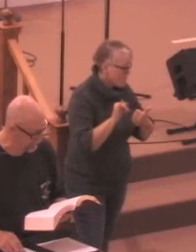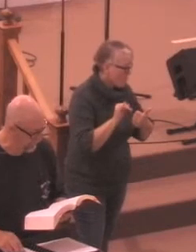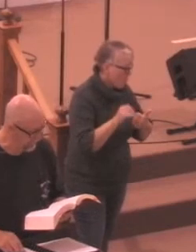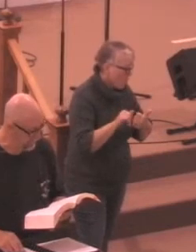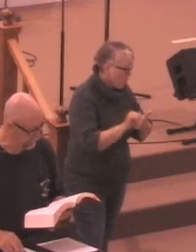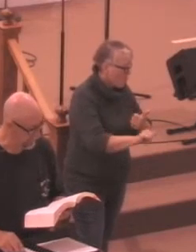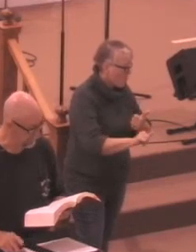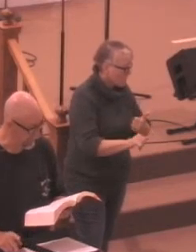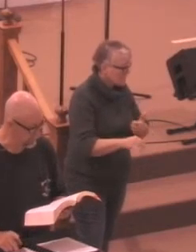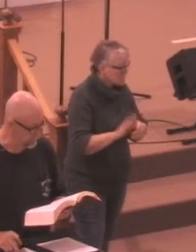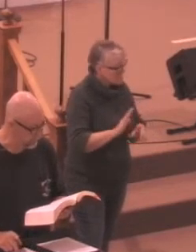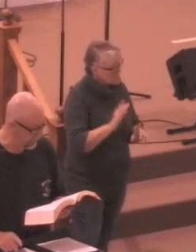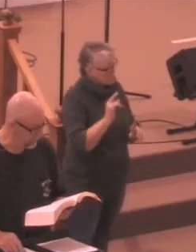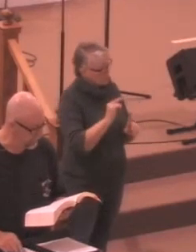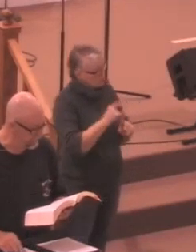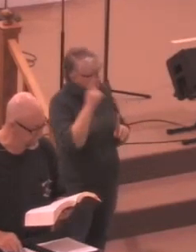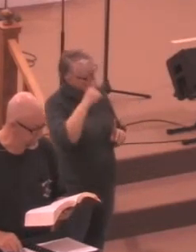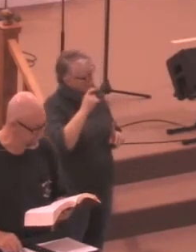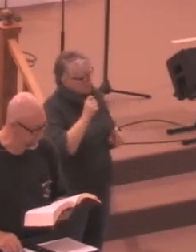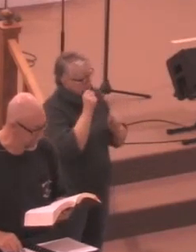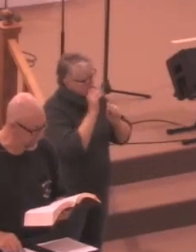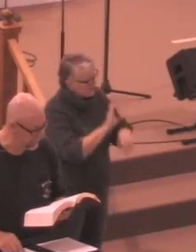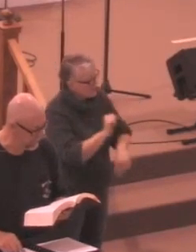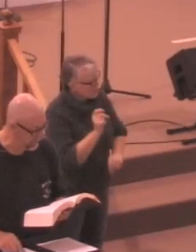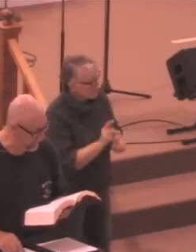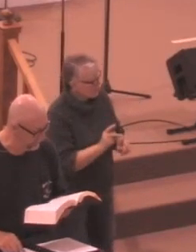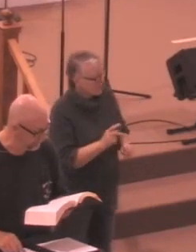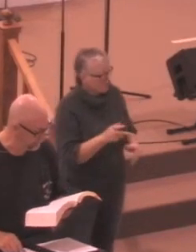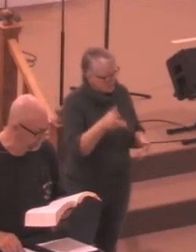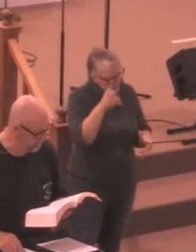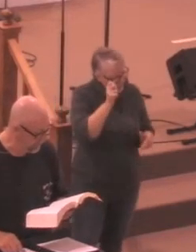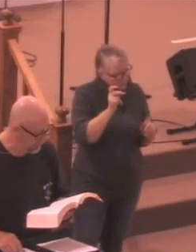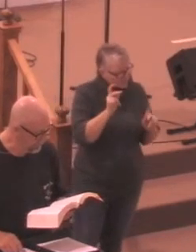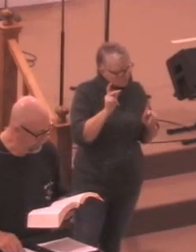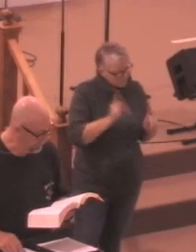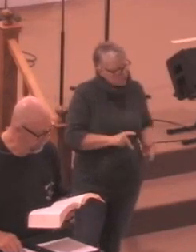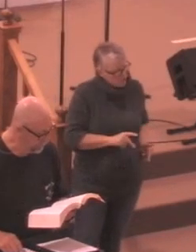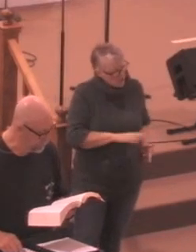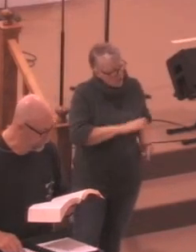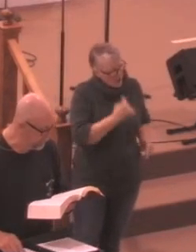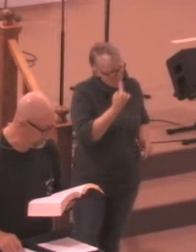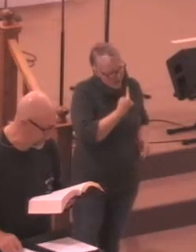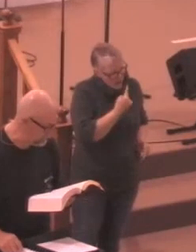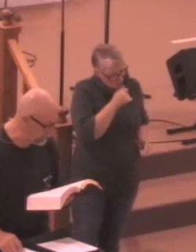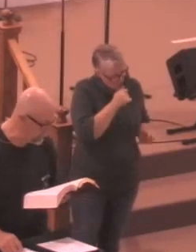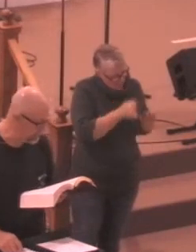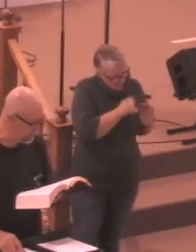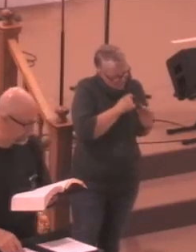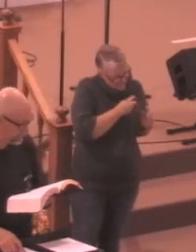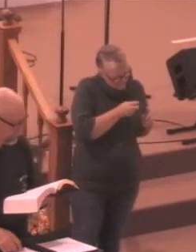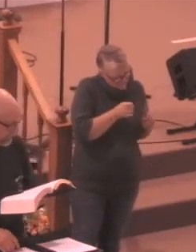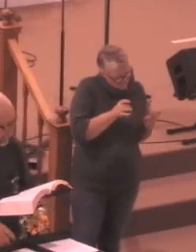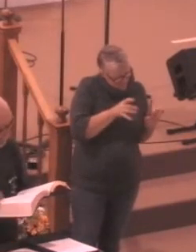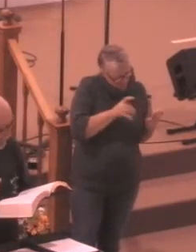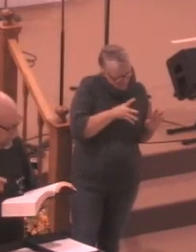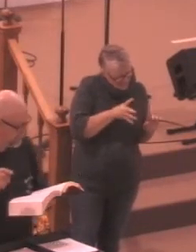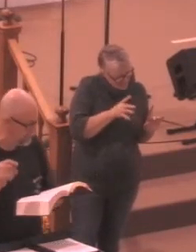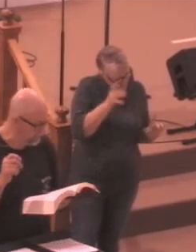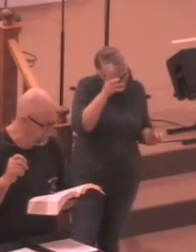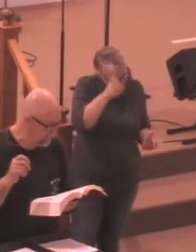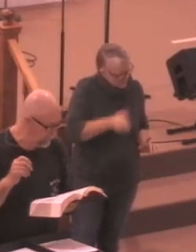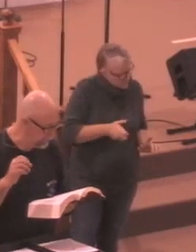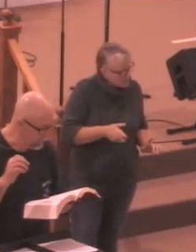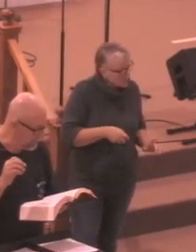blessing. But the mouth of the wicked conceals violence and evil. Verse 12, hatred stirs up strife,